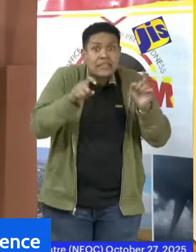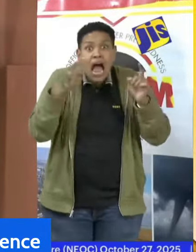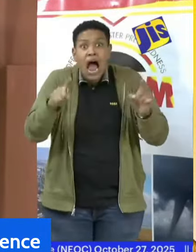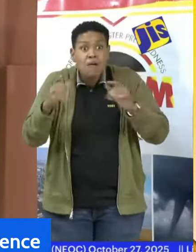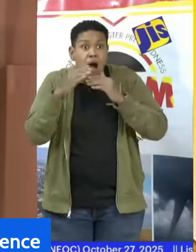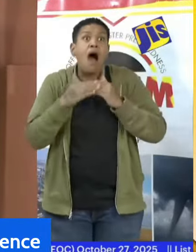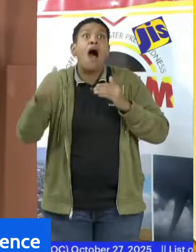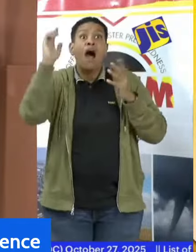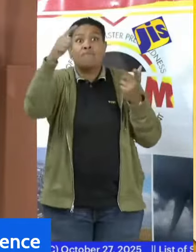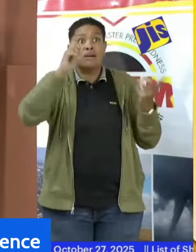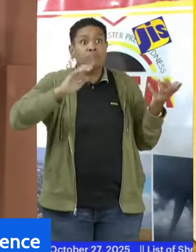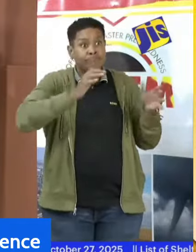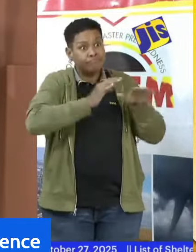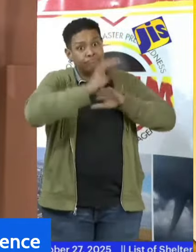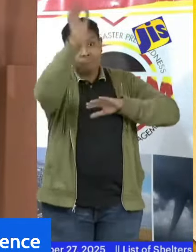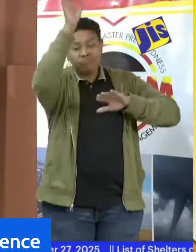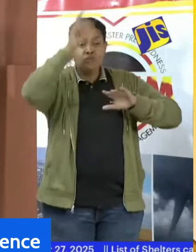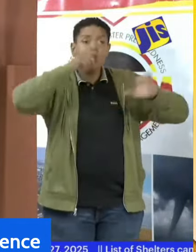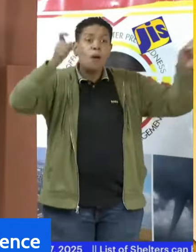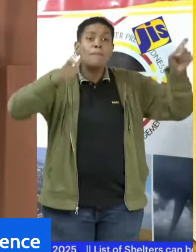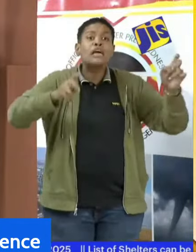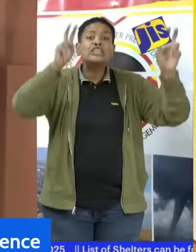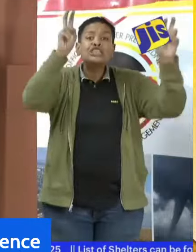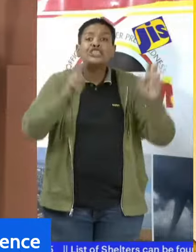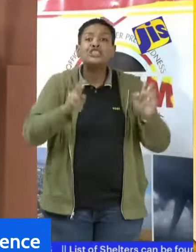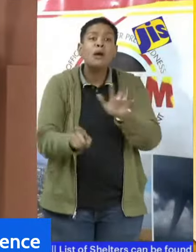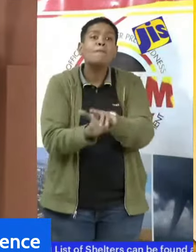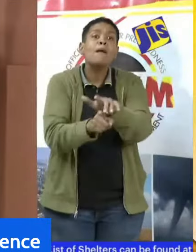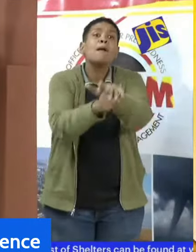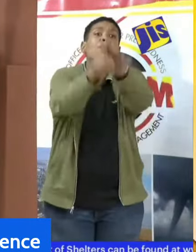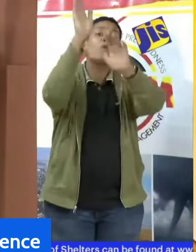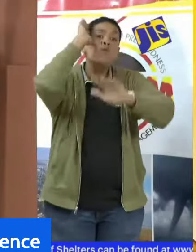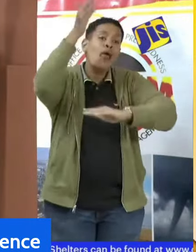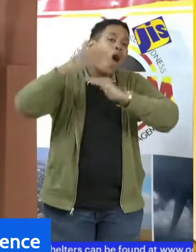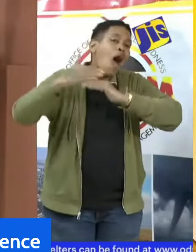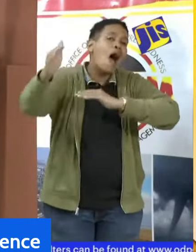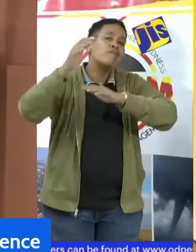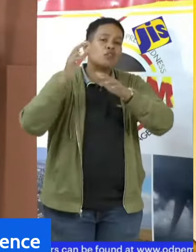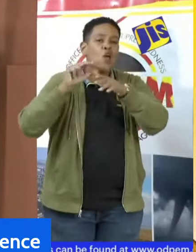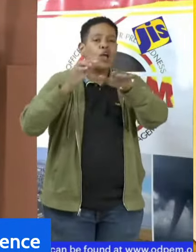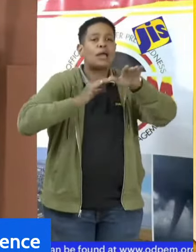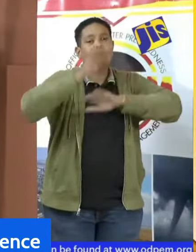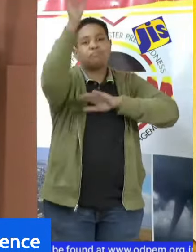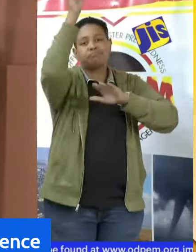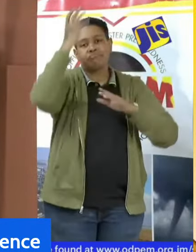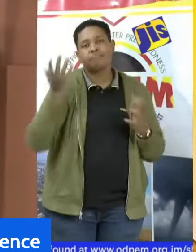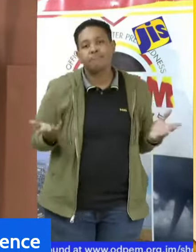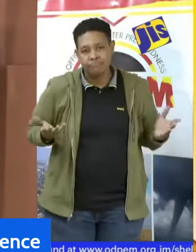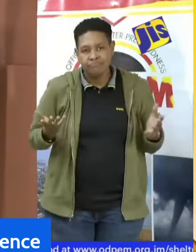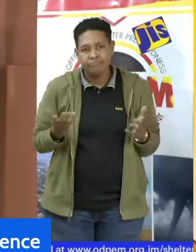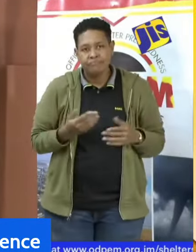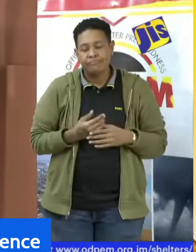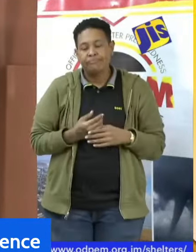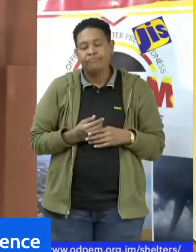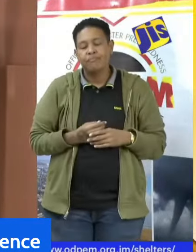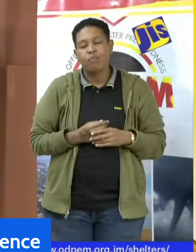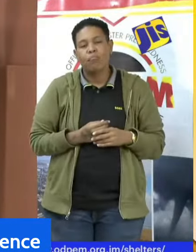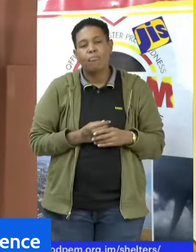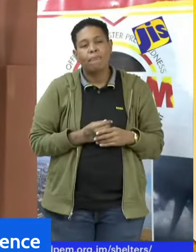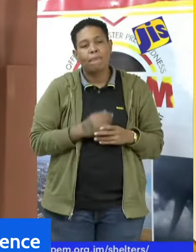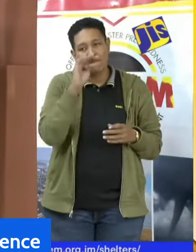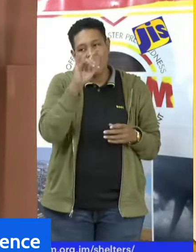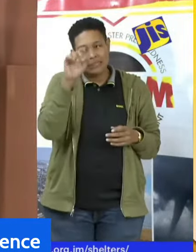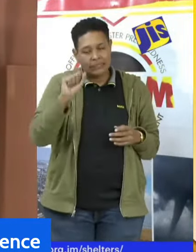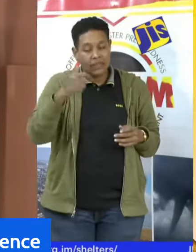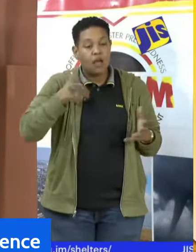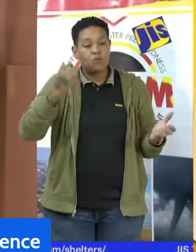done to deal with the issues that will arise following burial. I want to thank